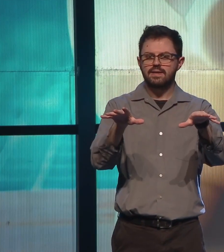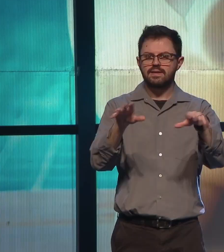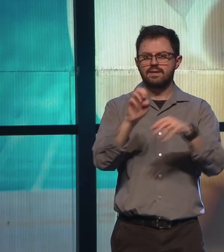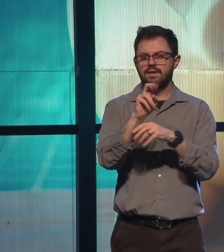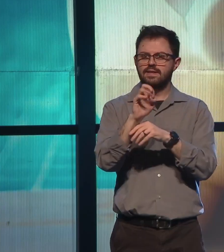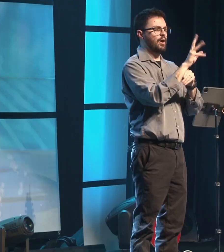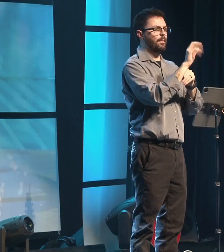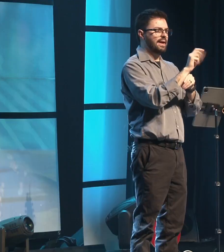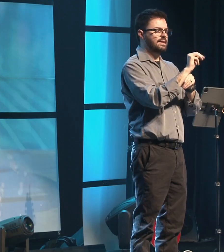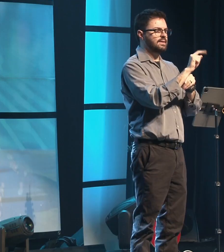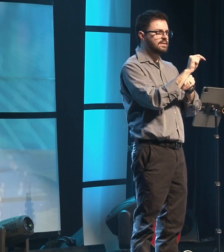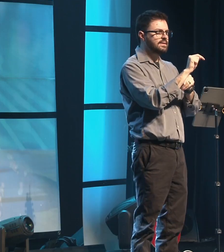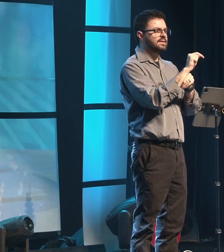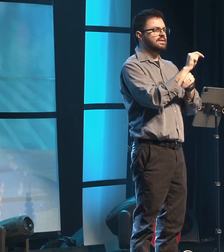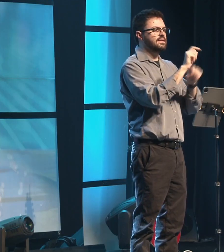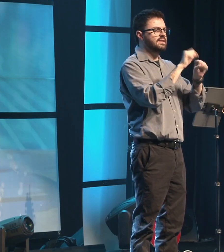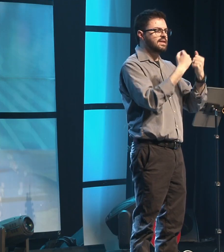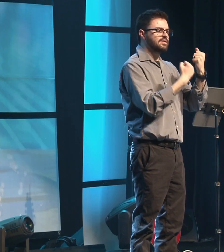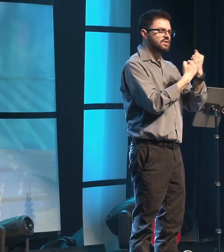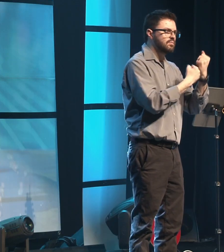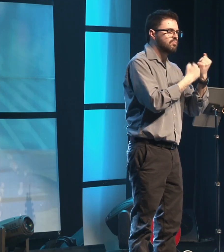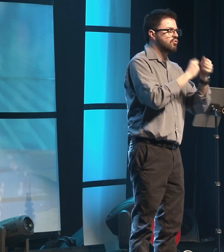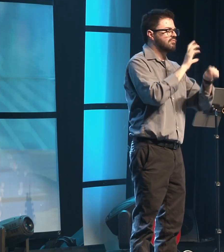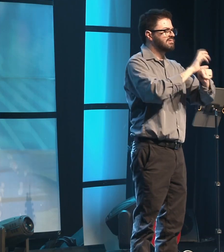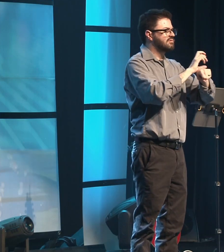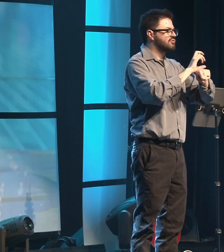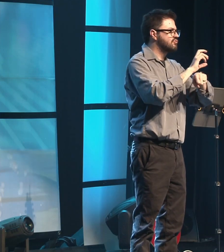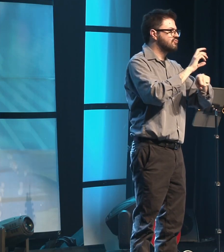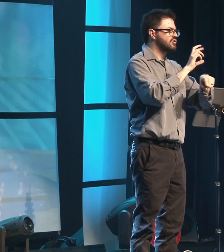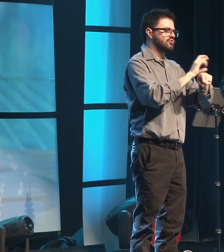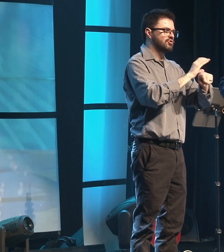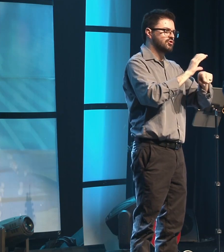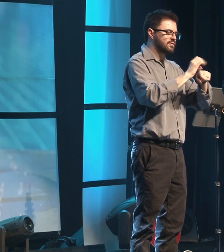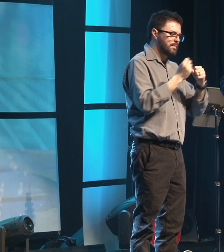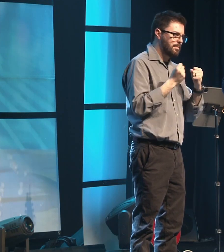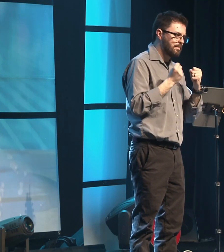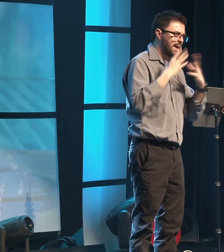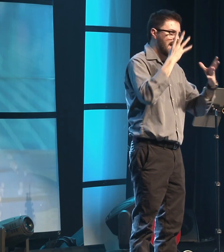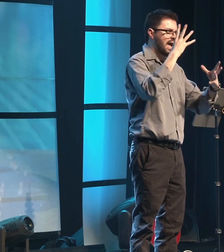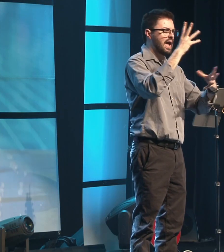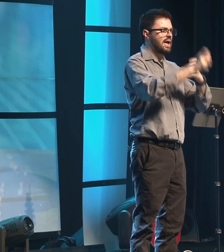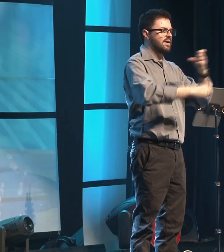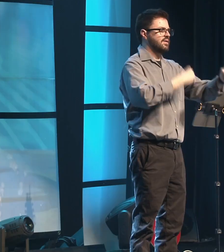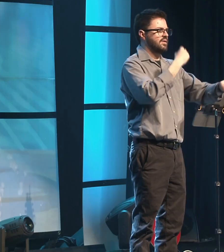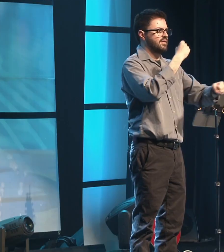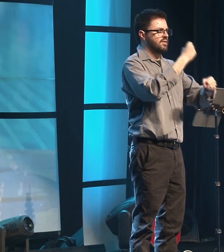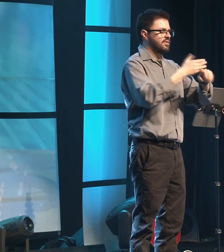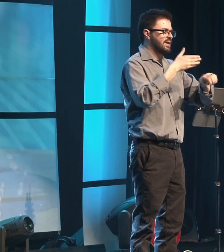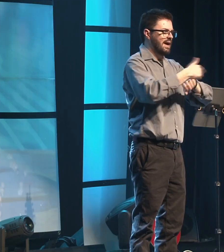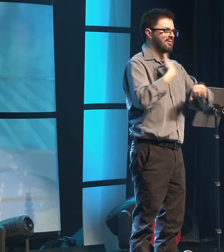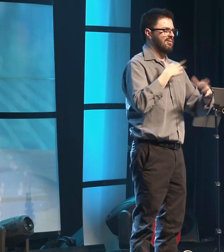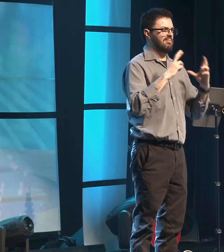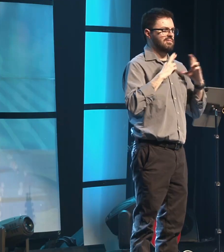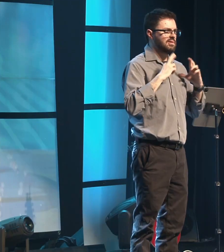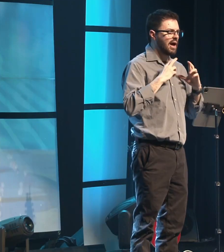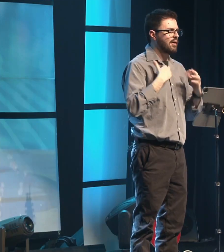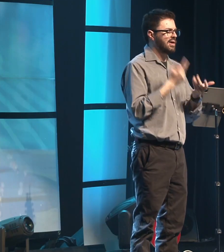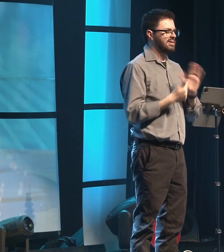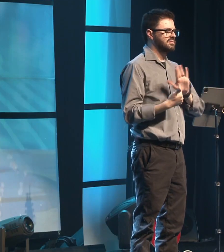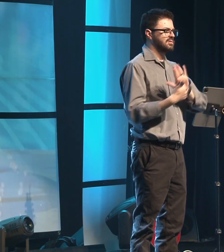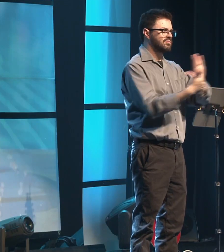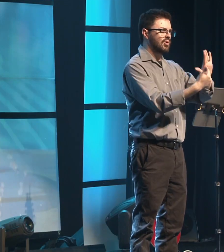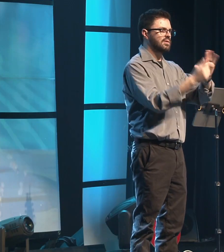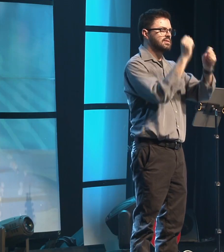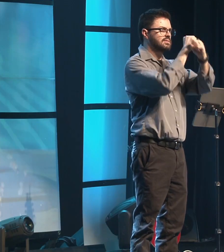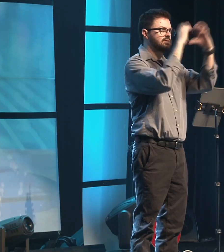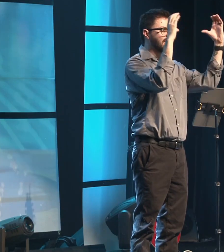of this church for decades and decades and decades and can present a picture of the gospel that is beautiful, that